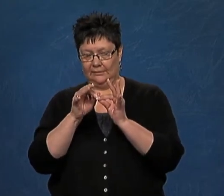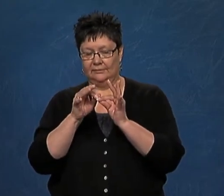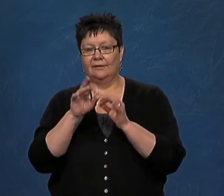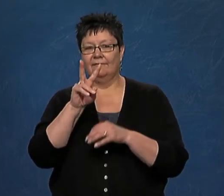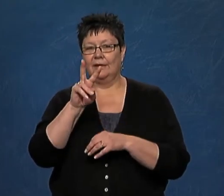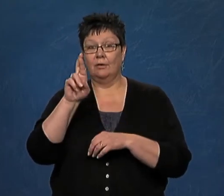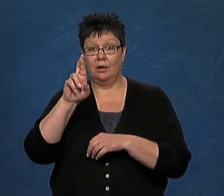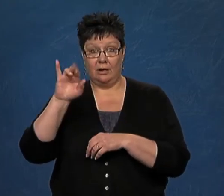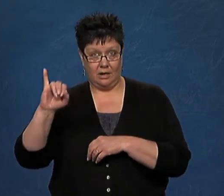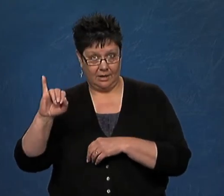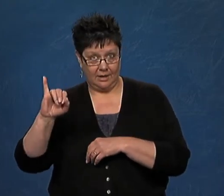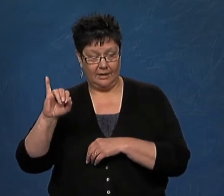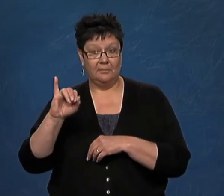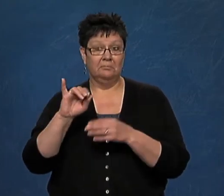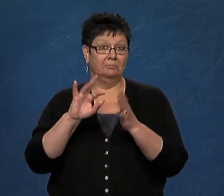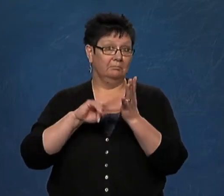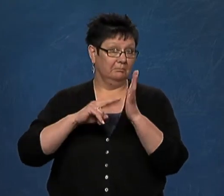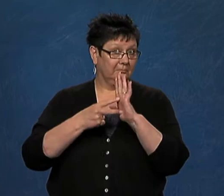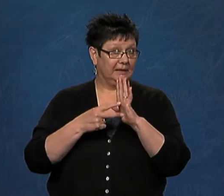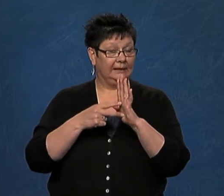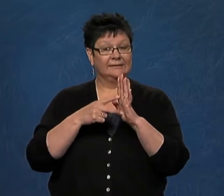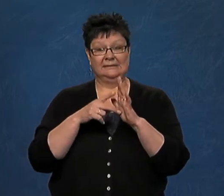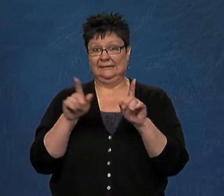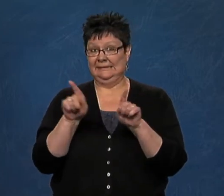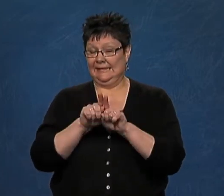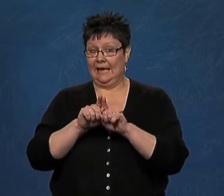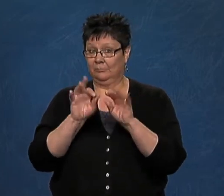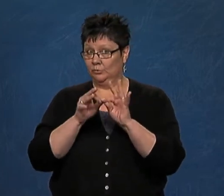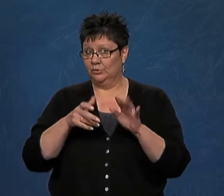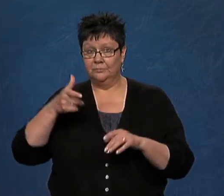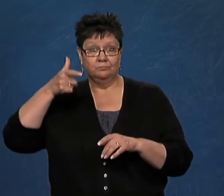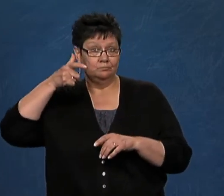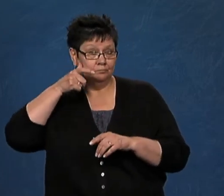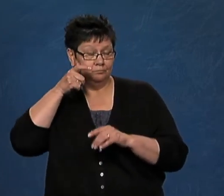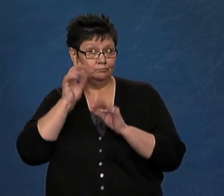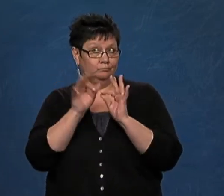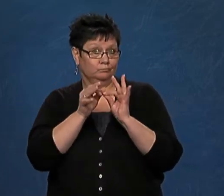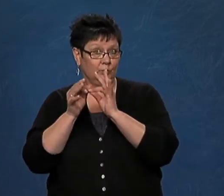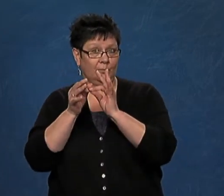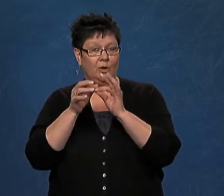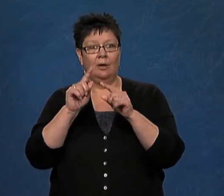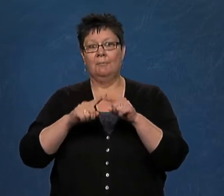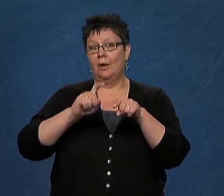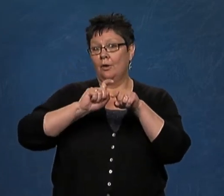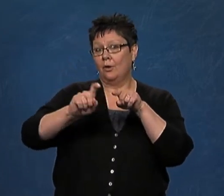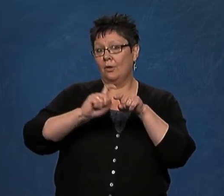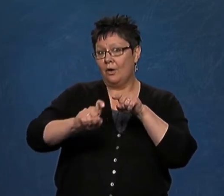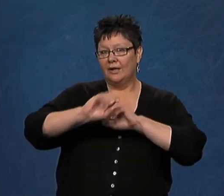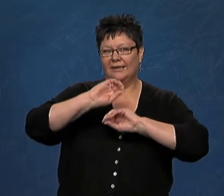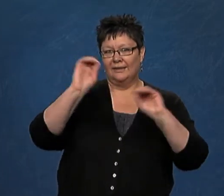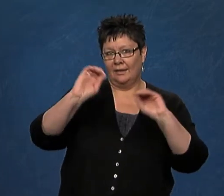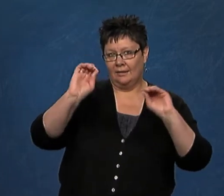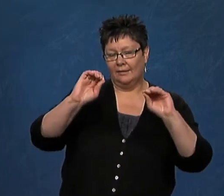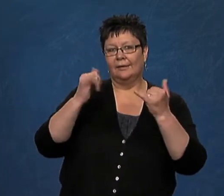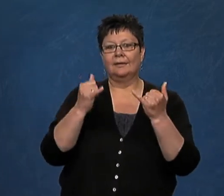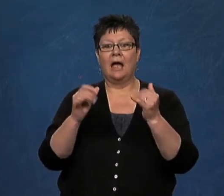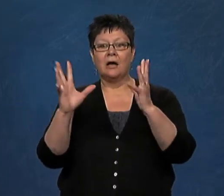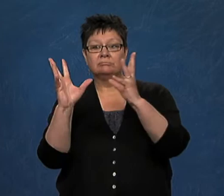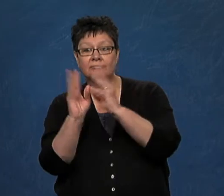interpreting, which we call VRI. It's phone interpreting, however the calls are not